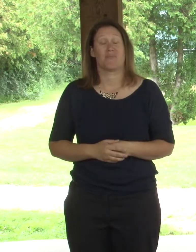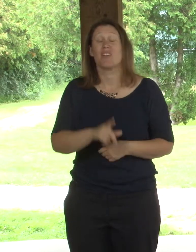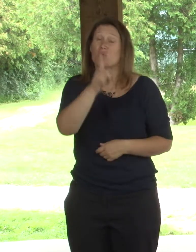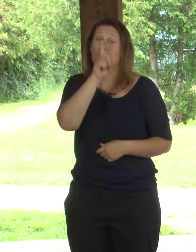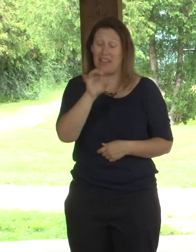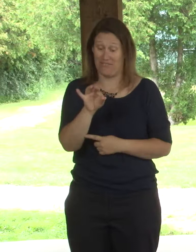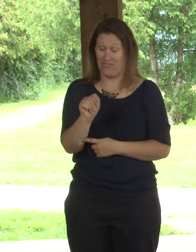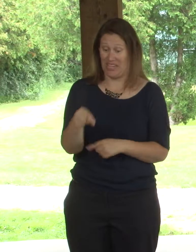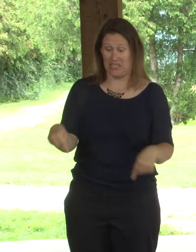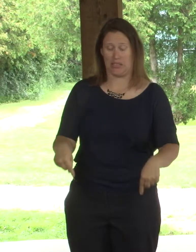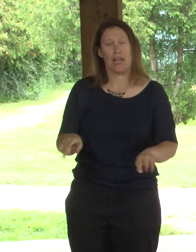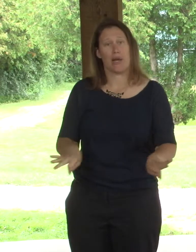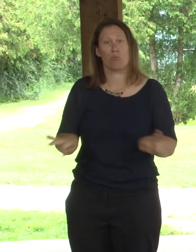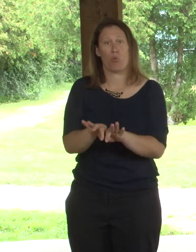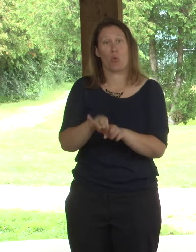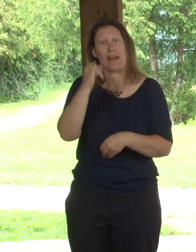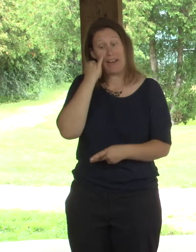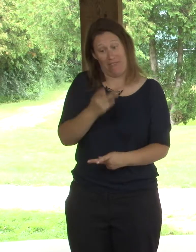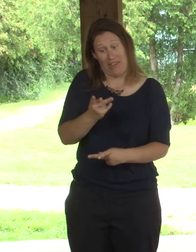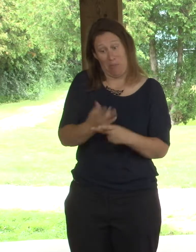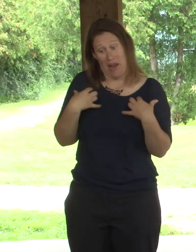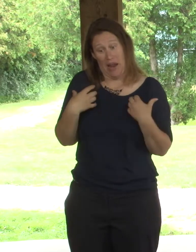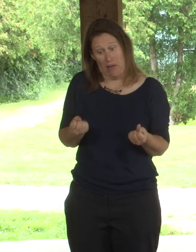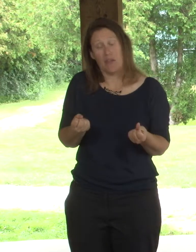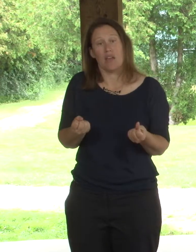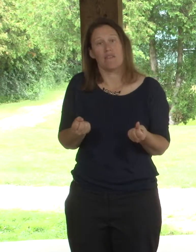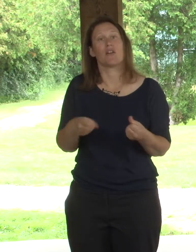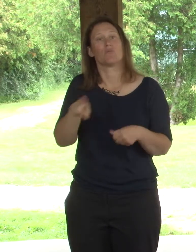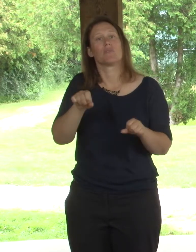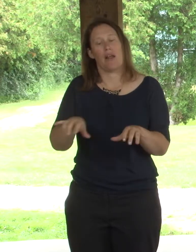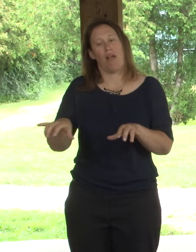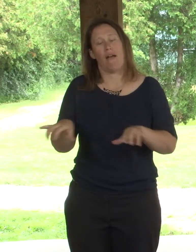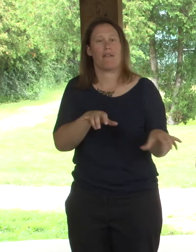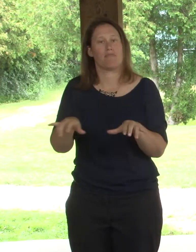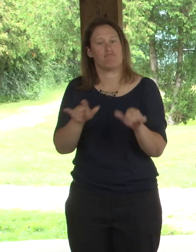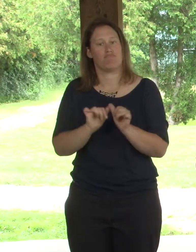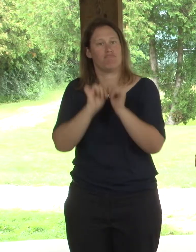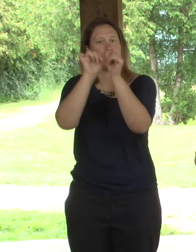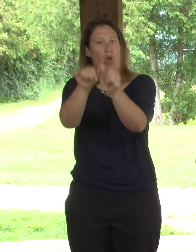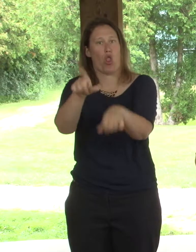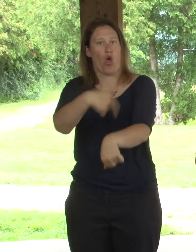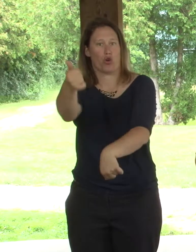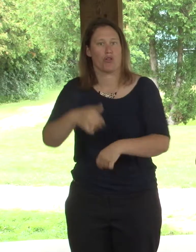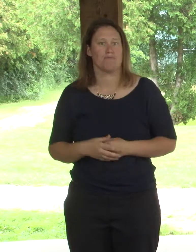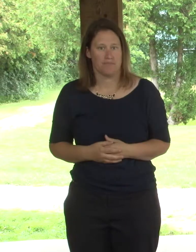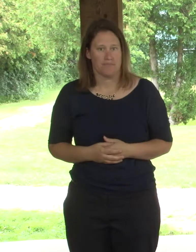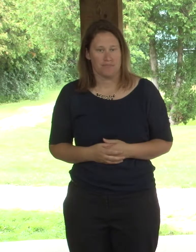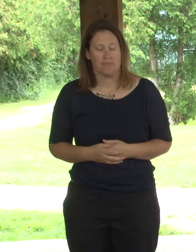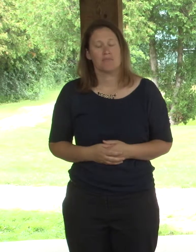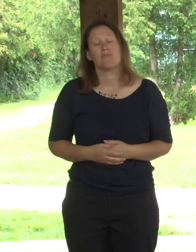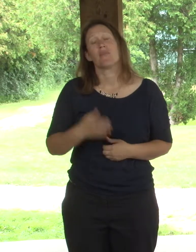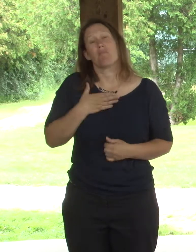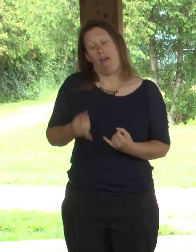being able to maintain your regular activities. The final message that I do want to leave is the